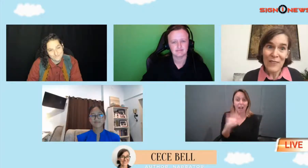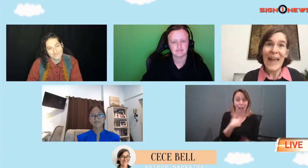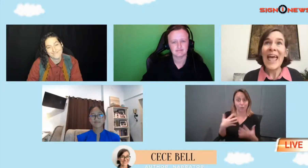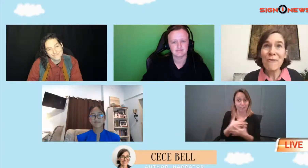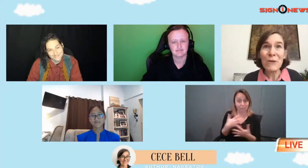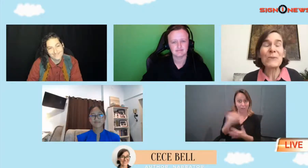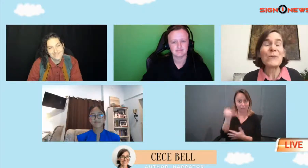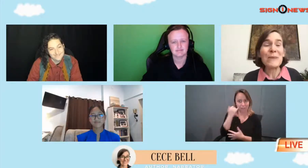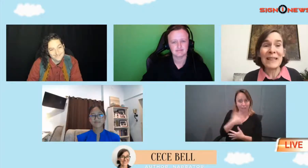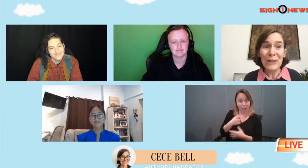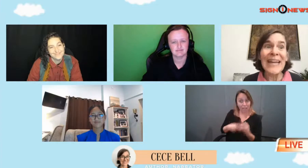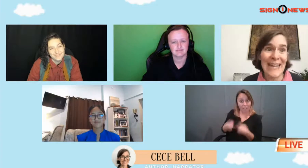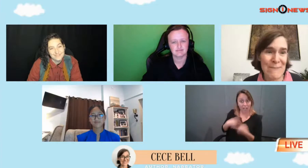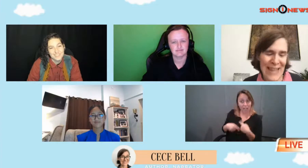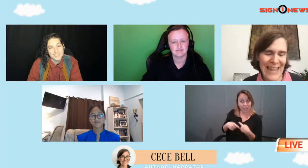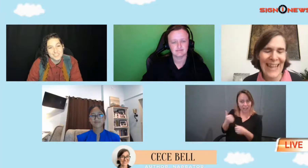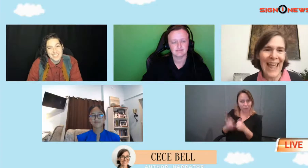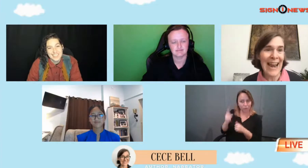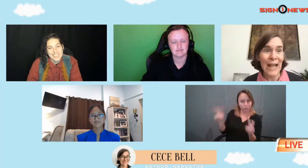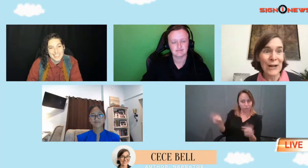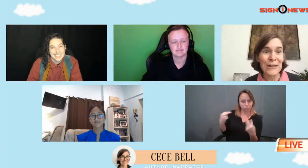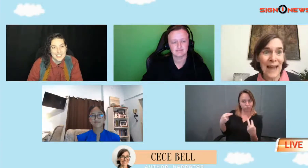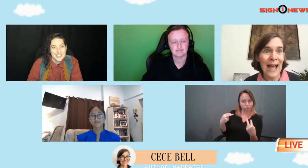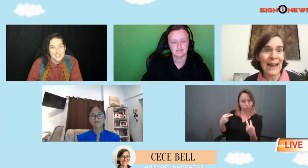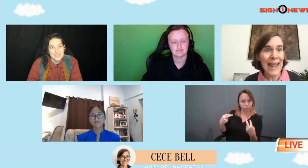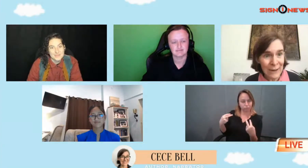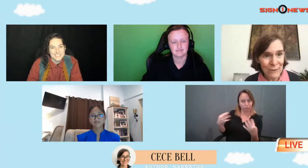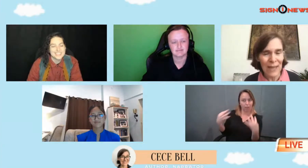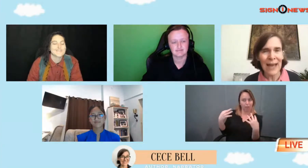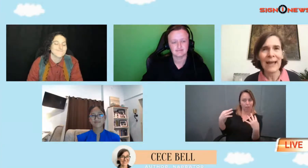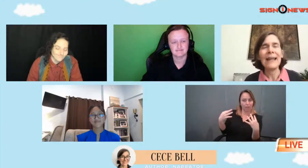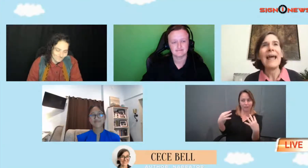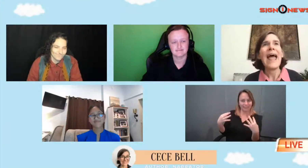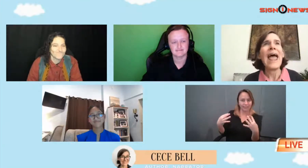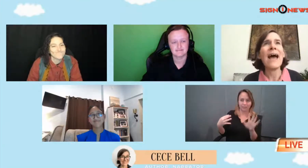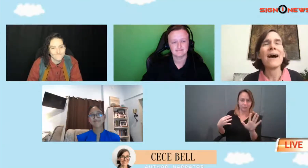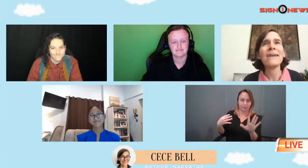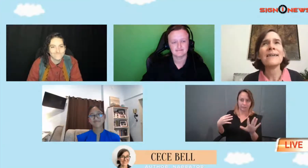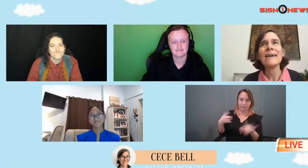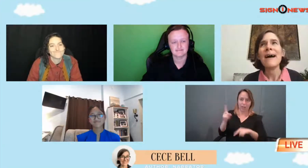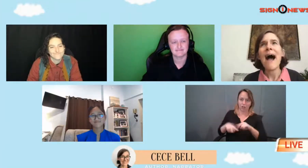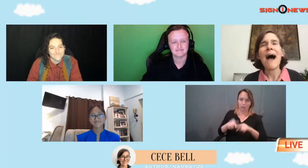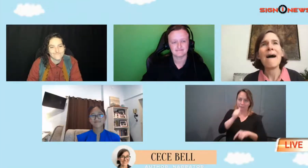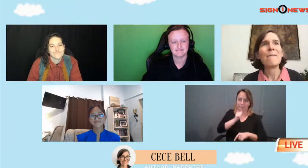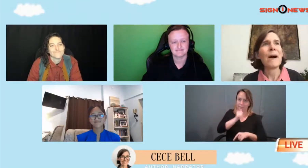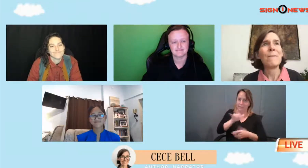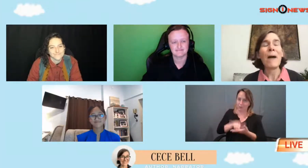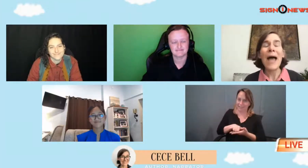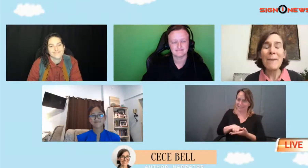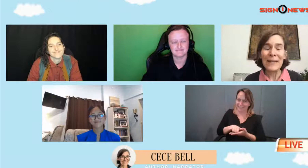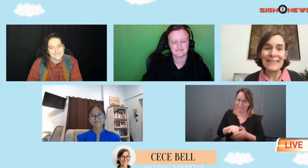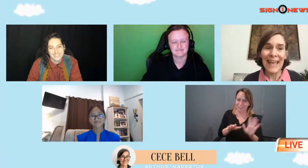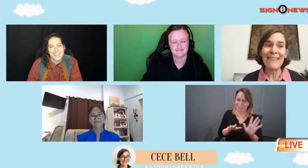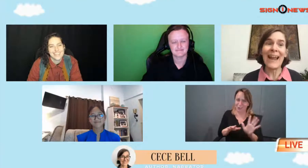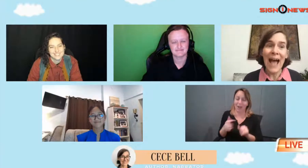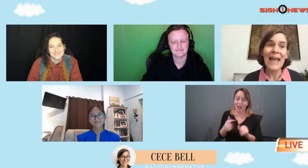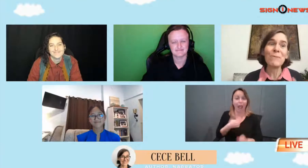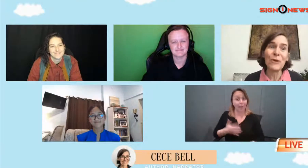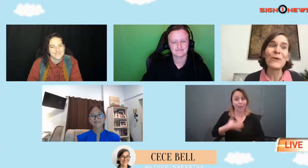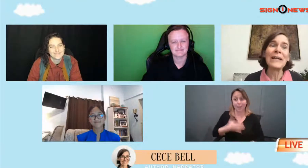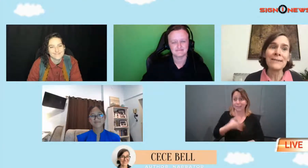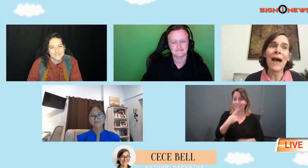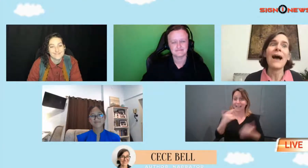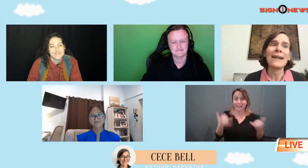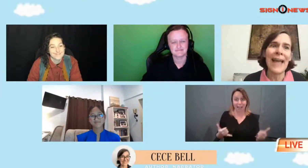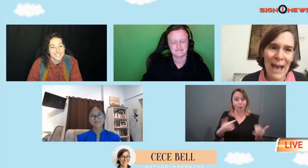signed, that everyone would be looking at me, and I could not handle that. And I'm happy to say that I